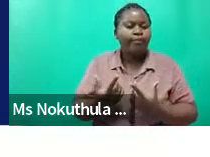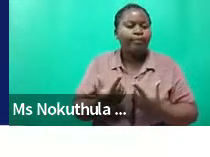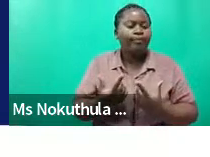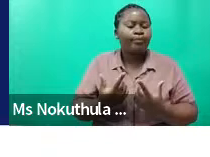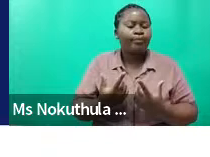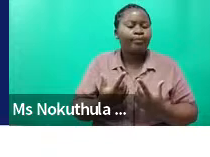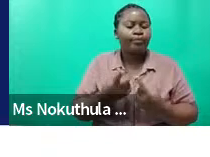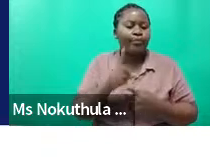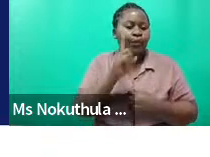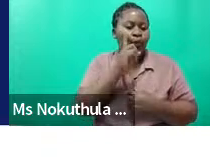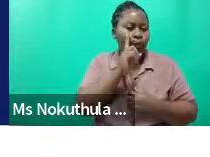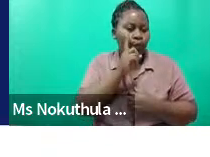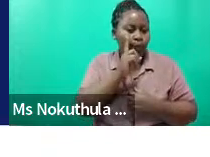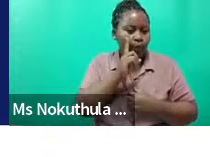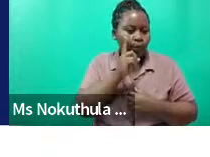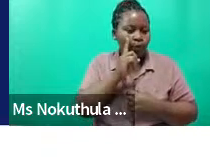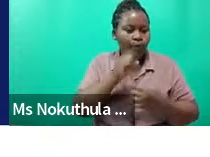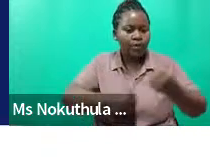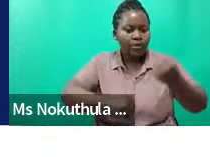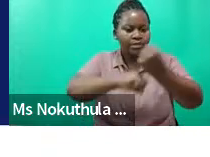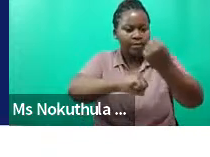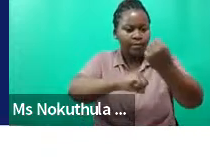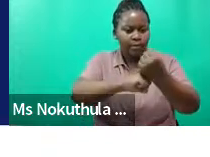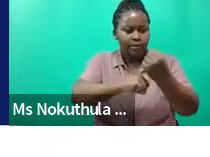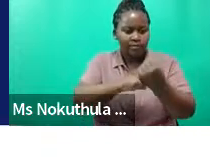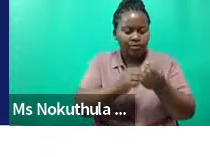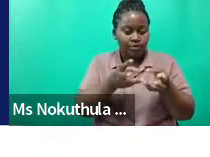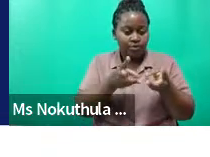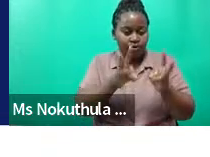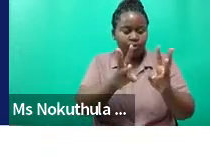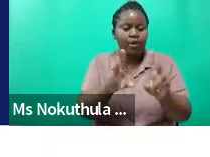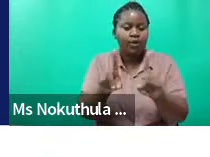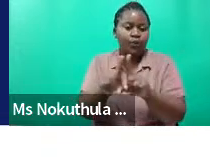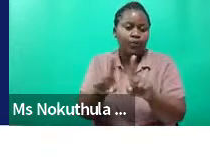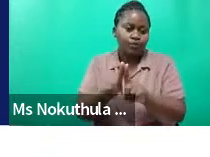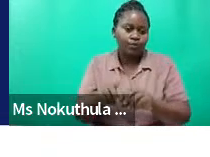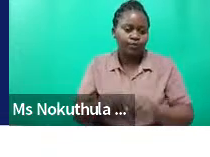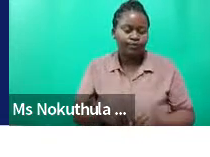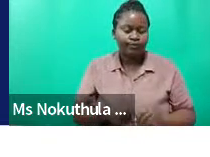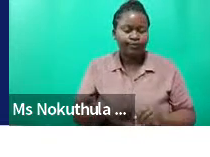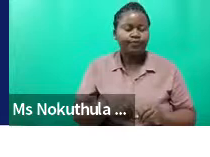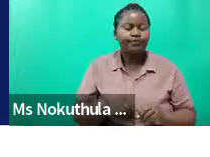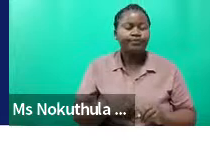look at supporting her in that way as well. And so it's about,